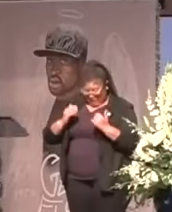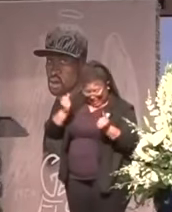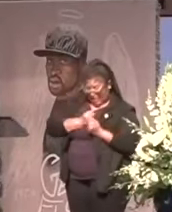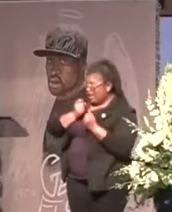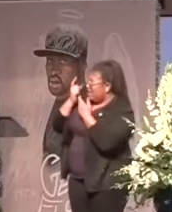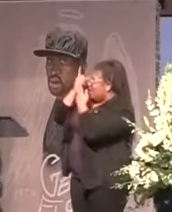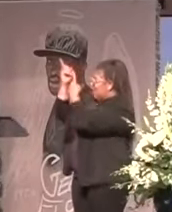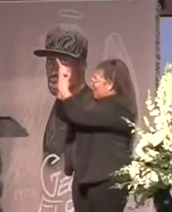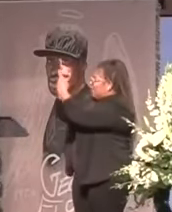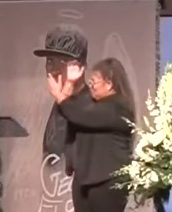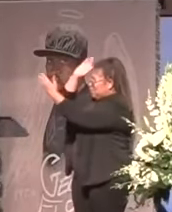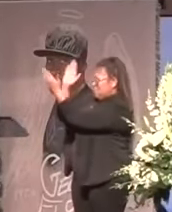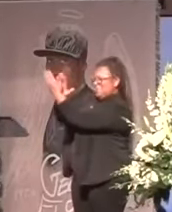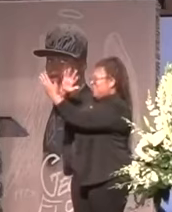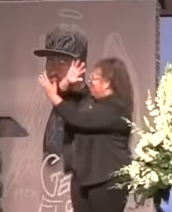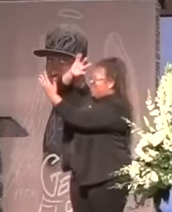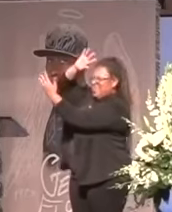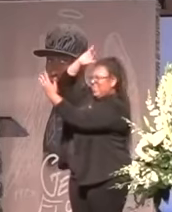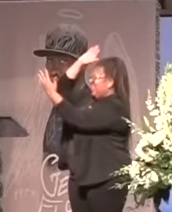give you praise.